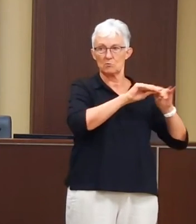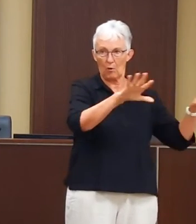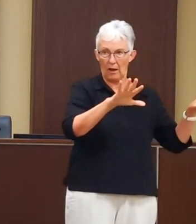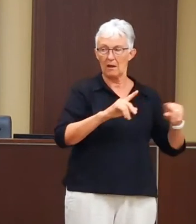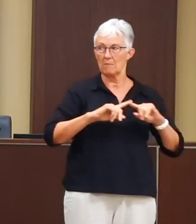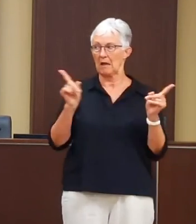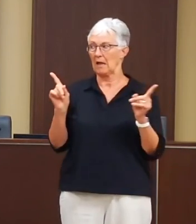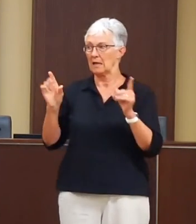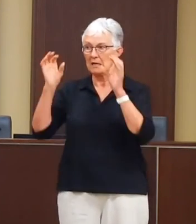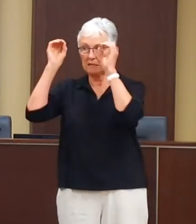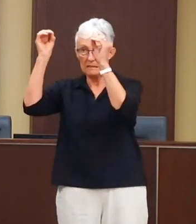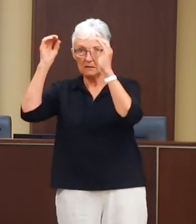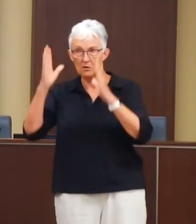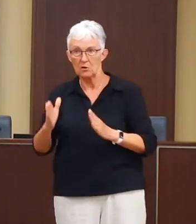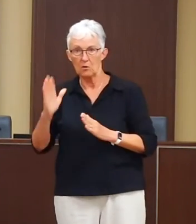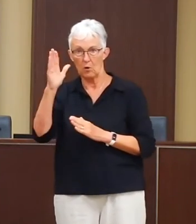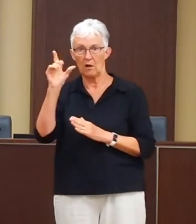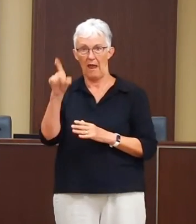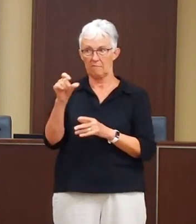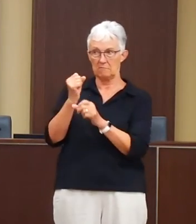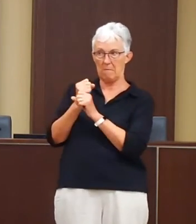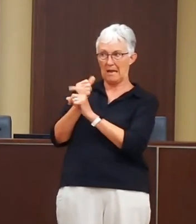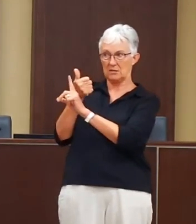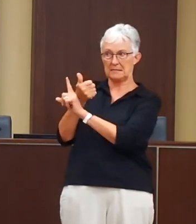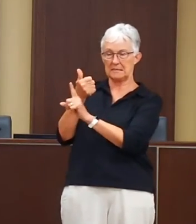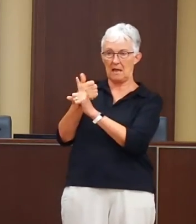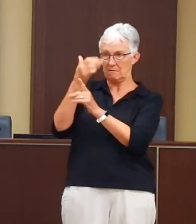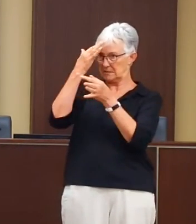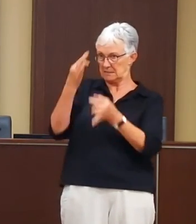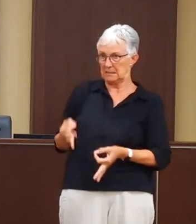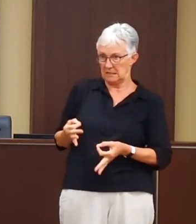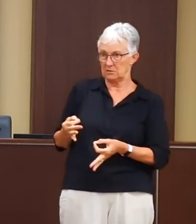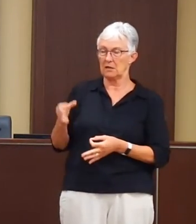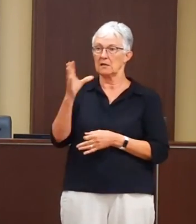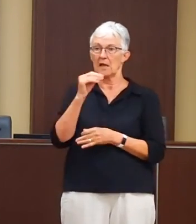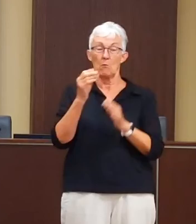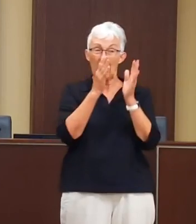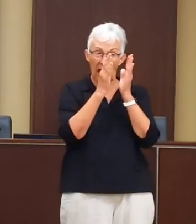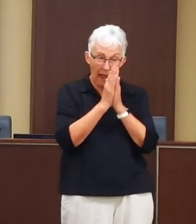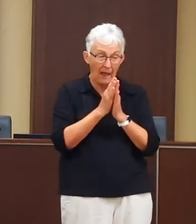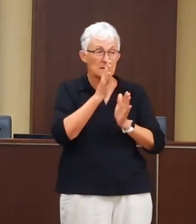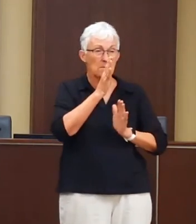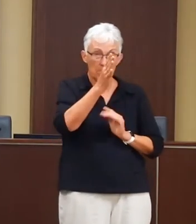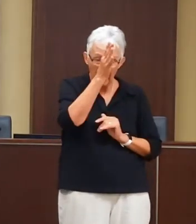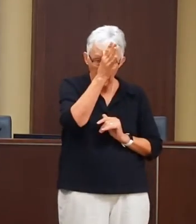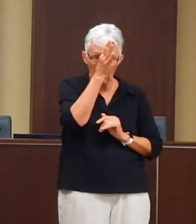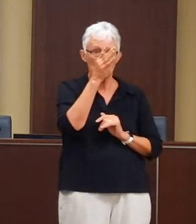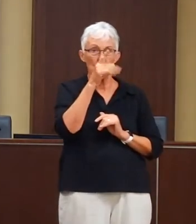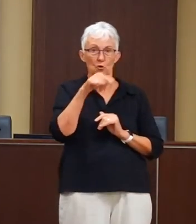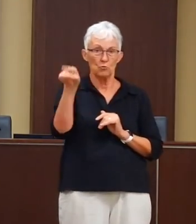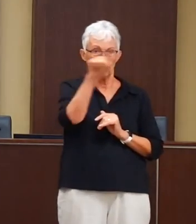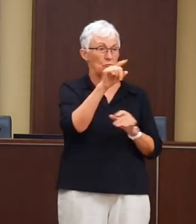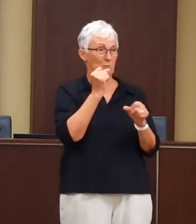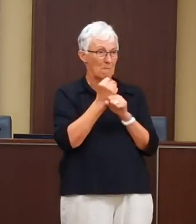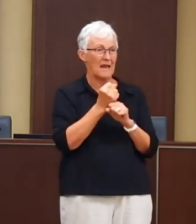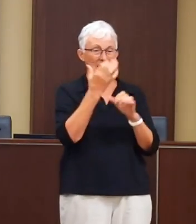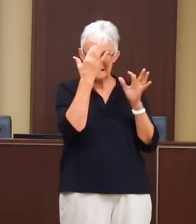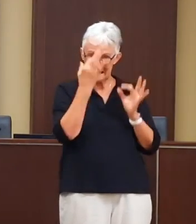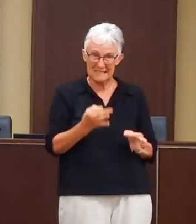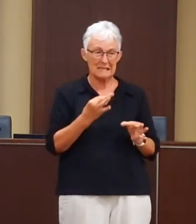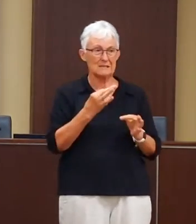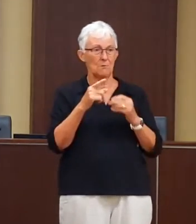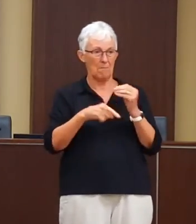coverings, and we're going to ask our parents to make personal decisions with regard to sending your child back, and understand